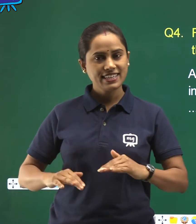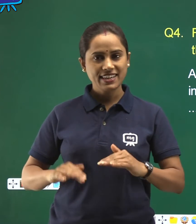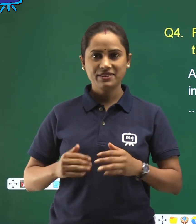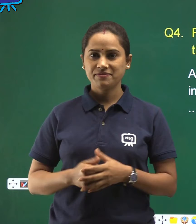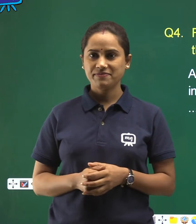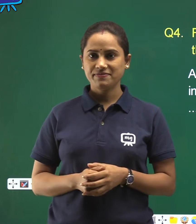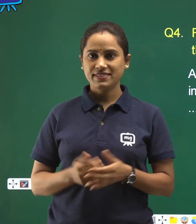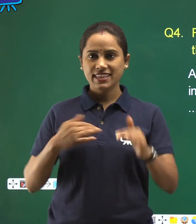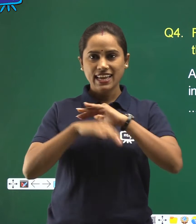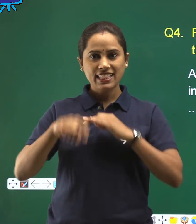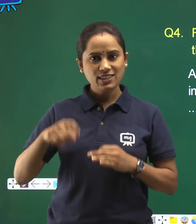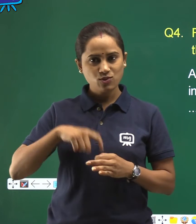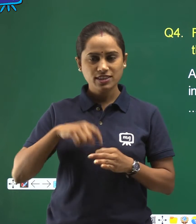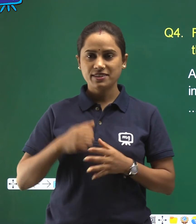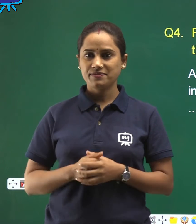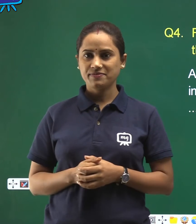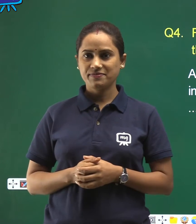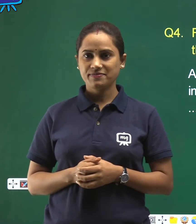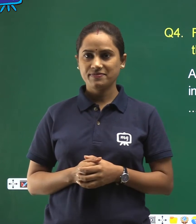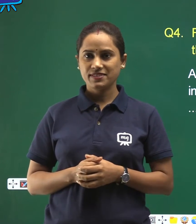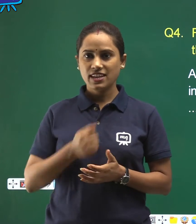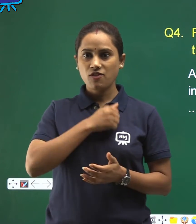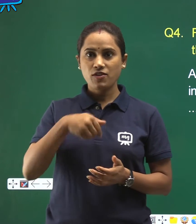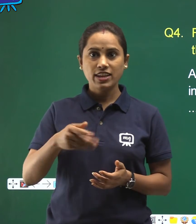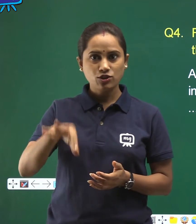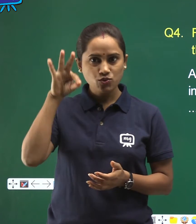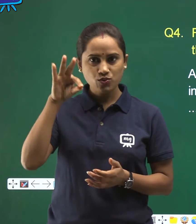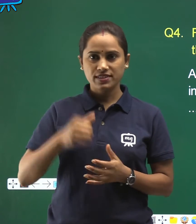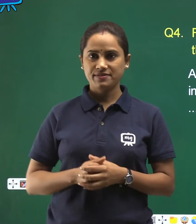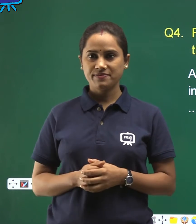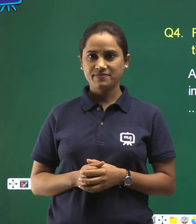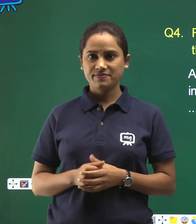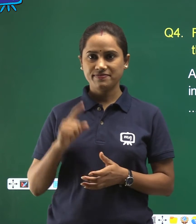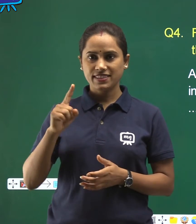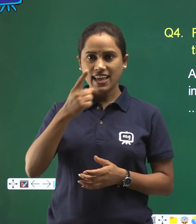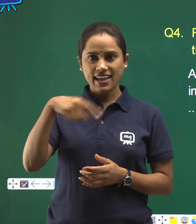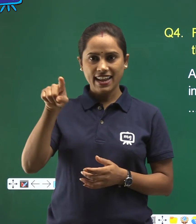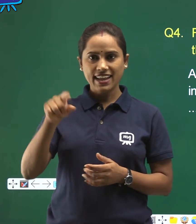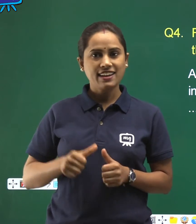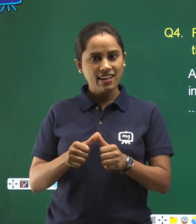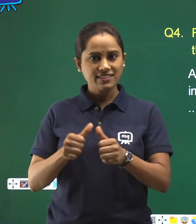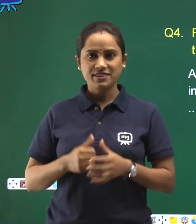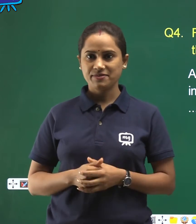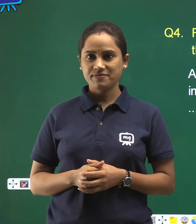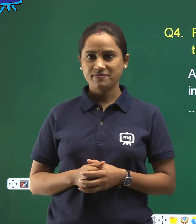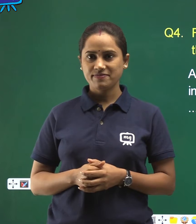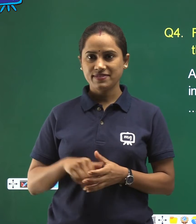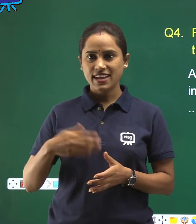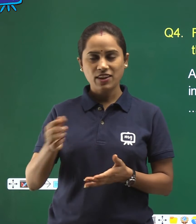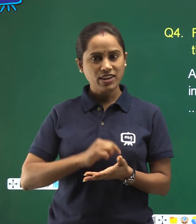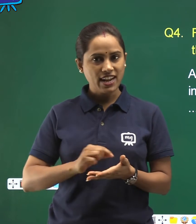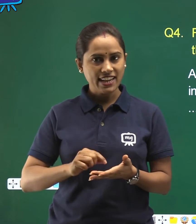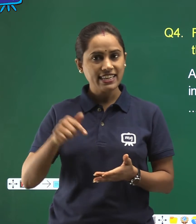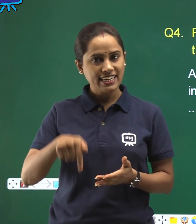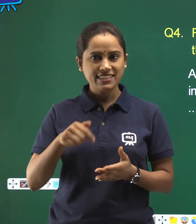Children, in this question, we will choose a correct answer and will